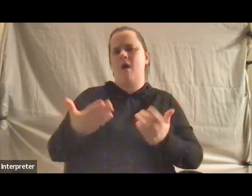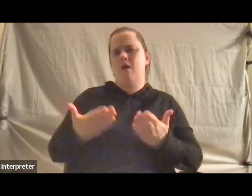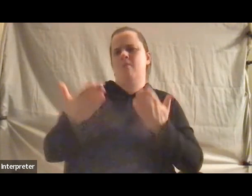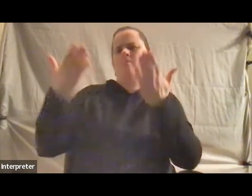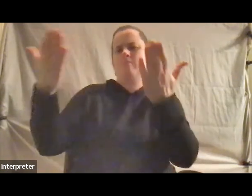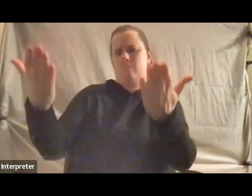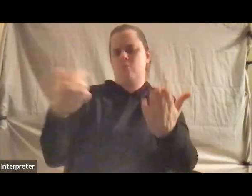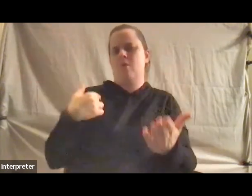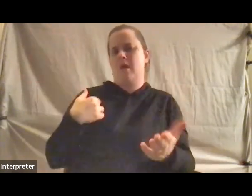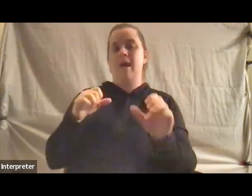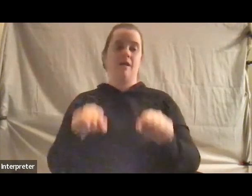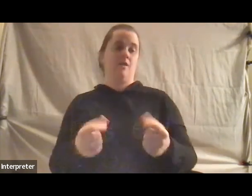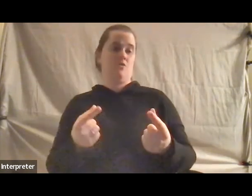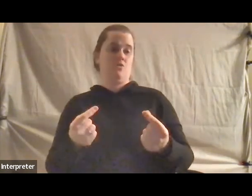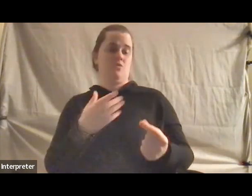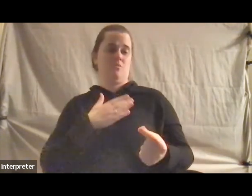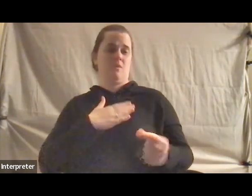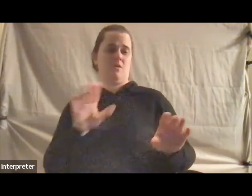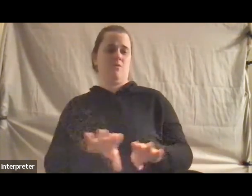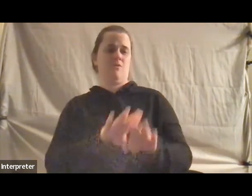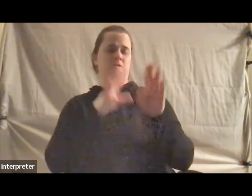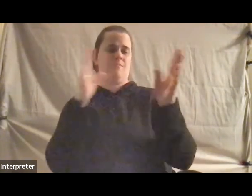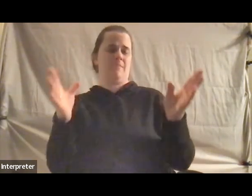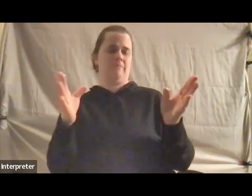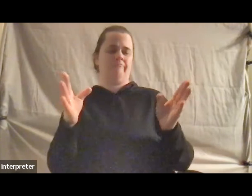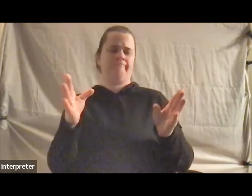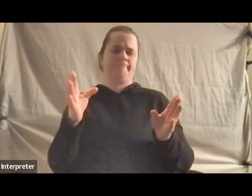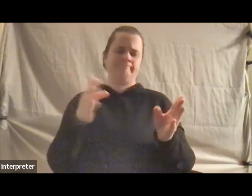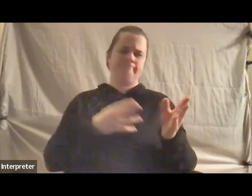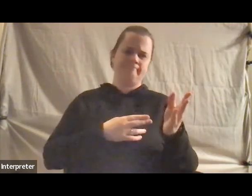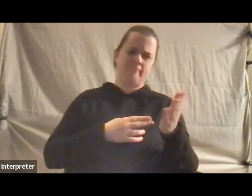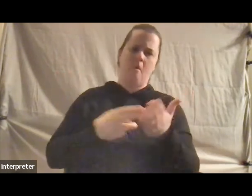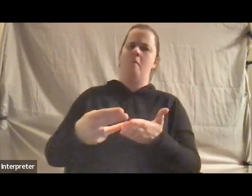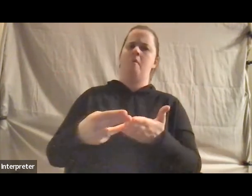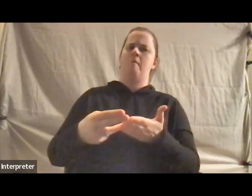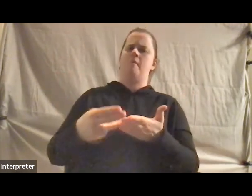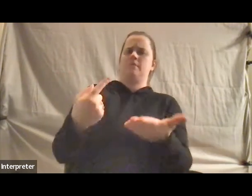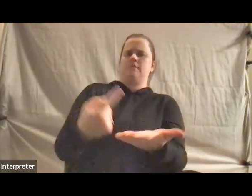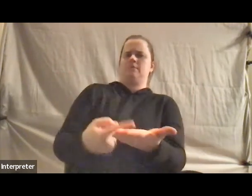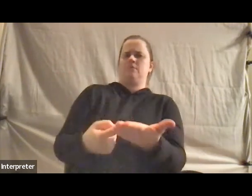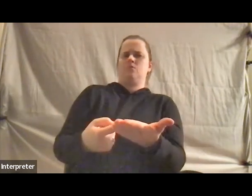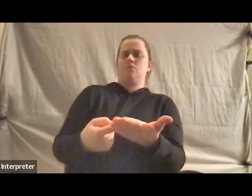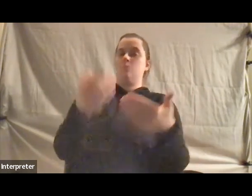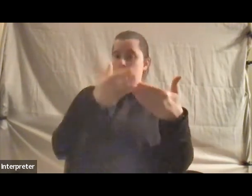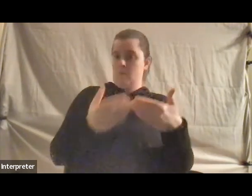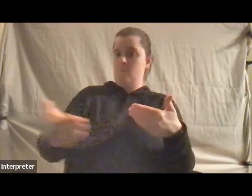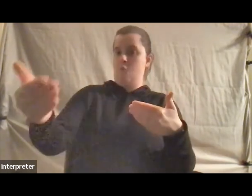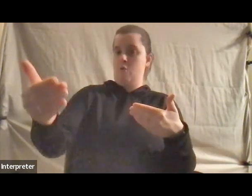would do in my opening: a candid talk about what is before us and our path